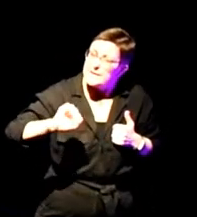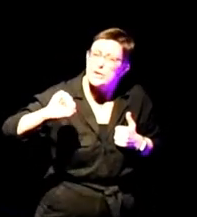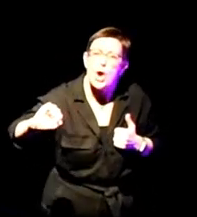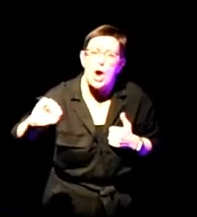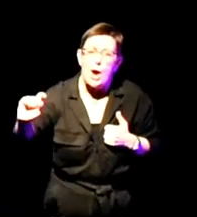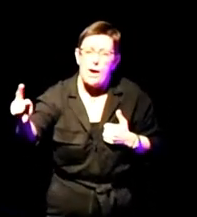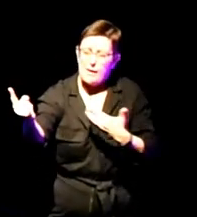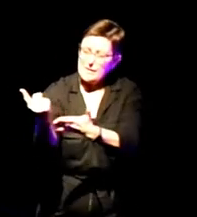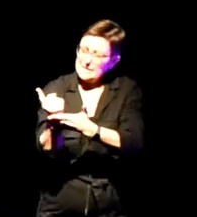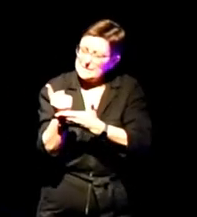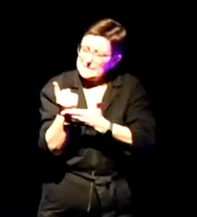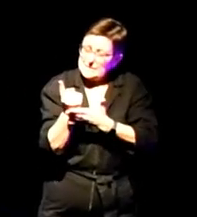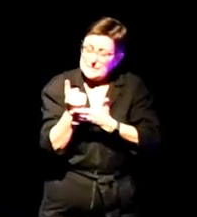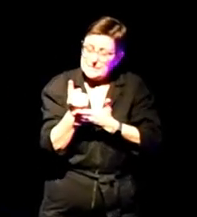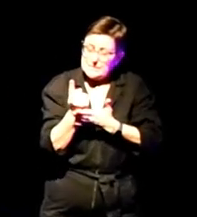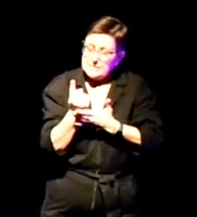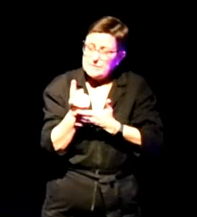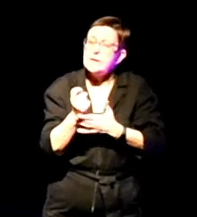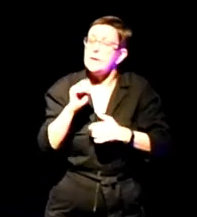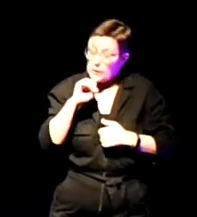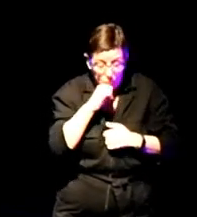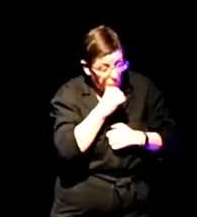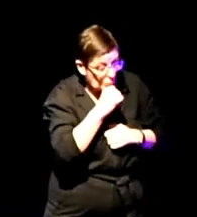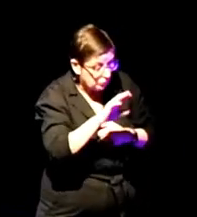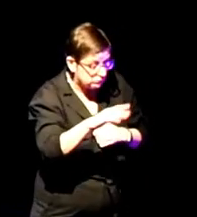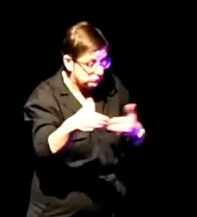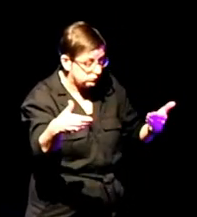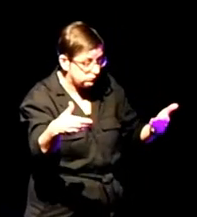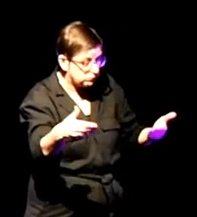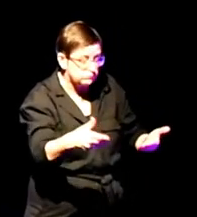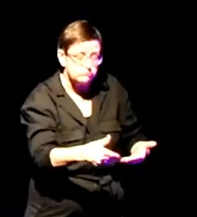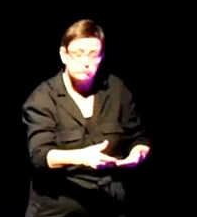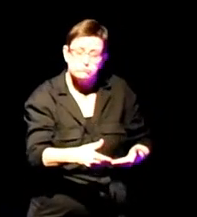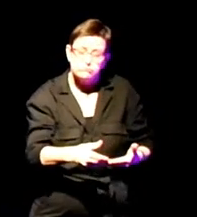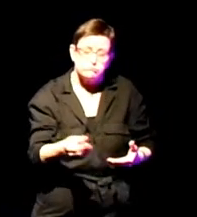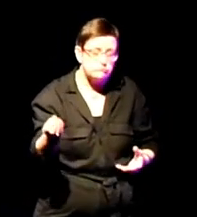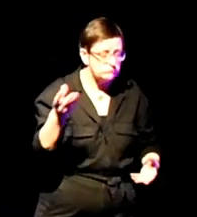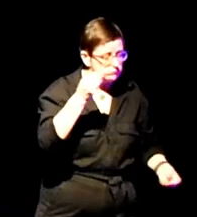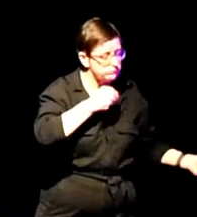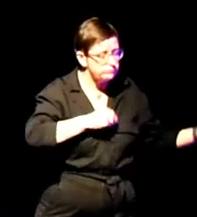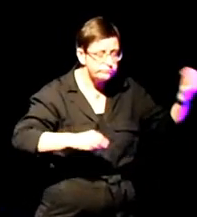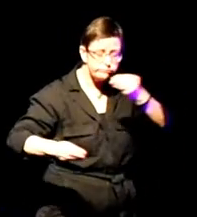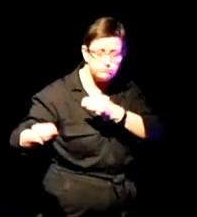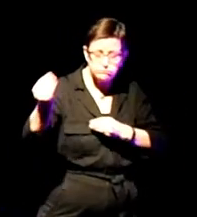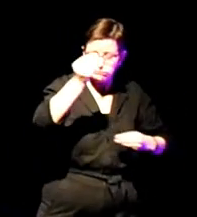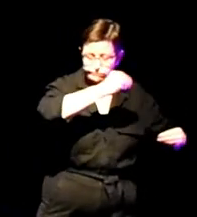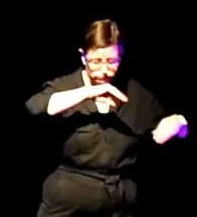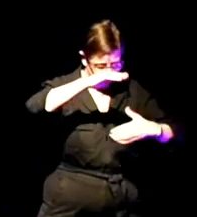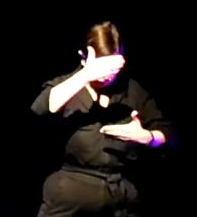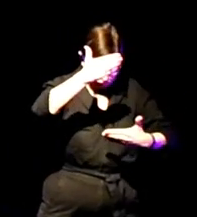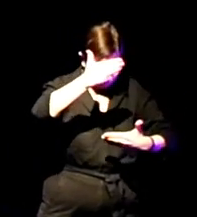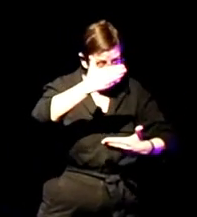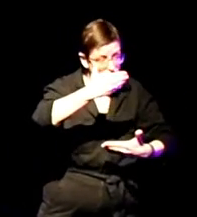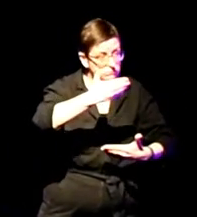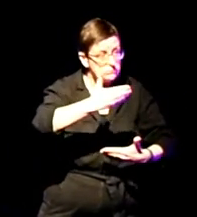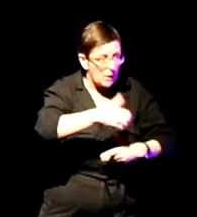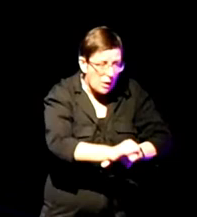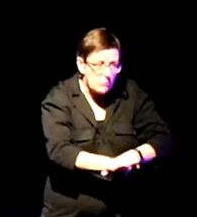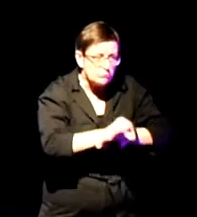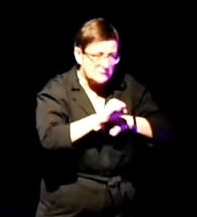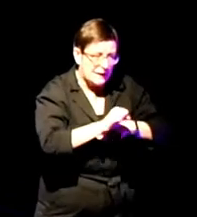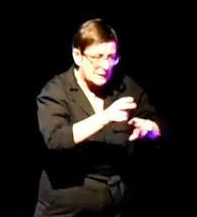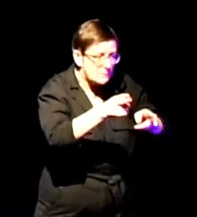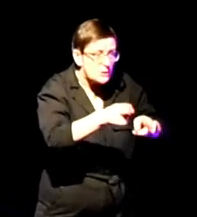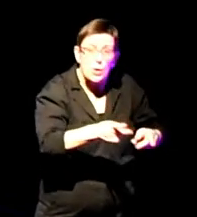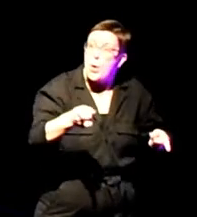I need her. She said they will put you in the ground and throw soil over you. You must pretend to be dead,